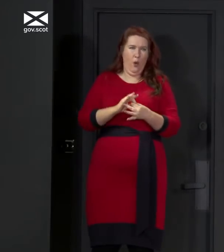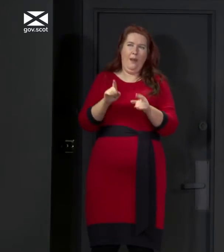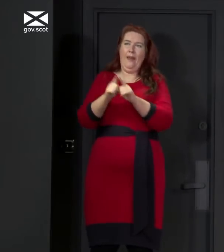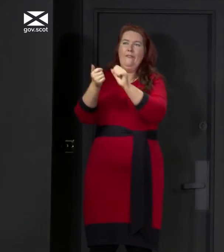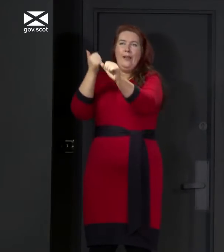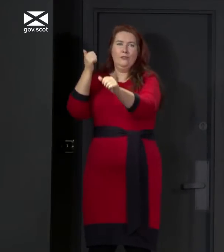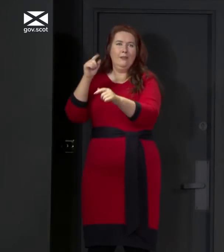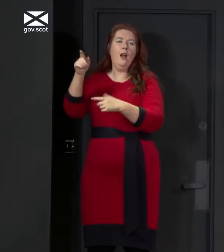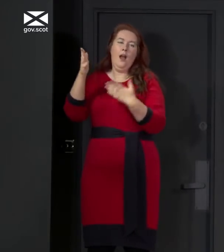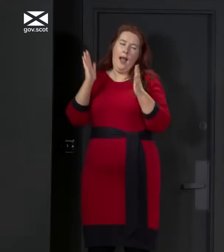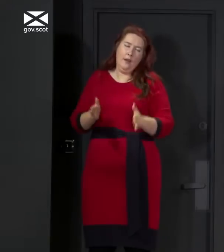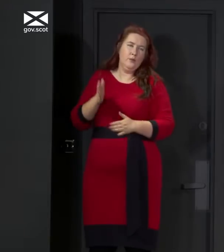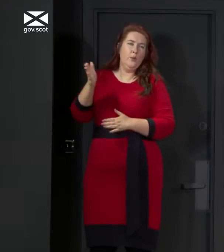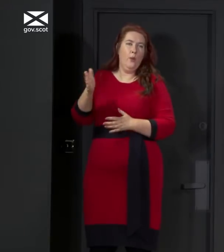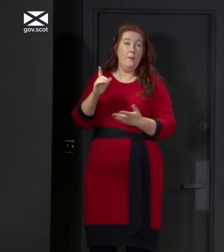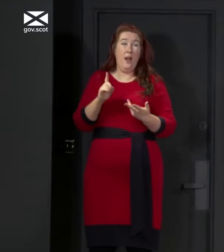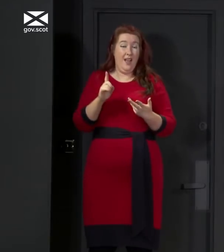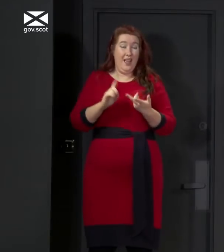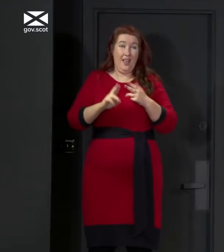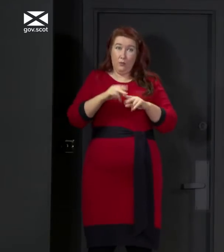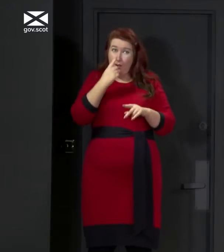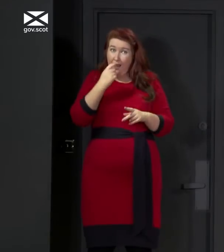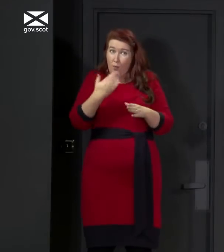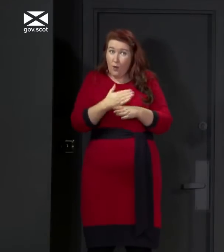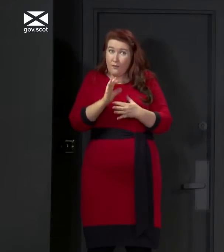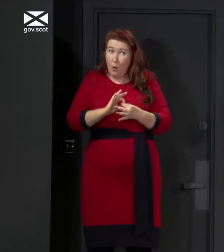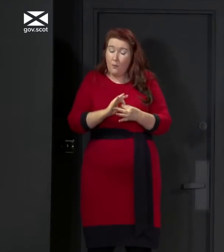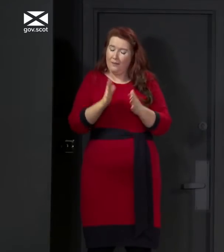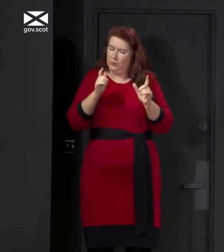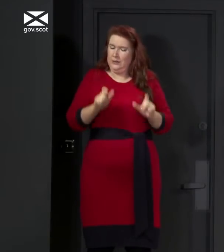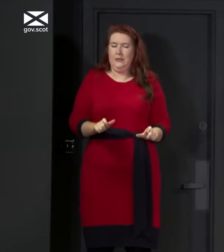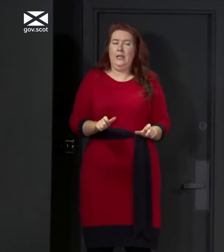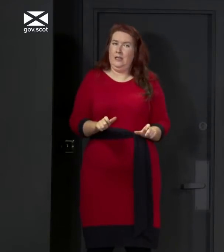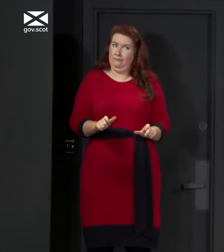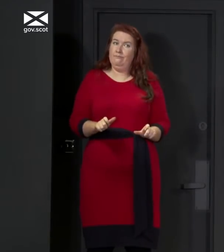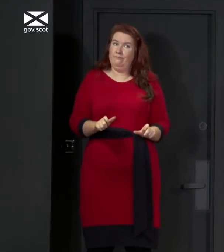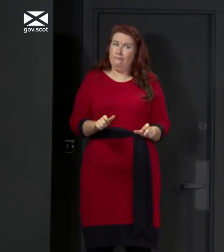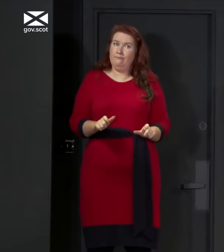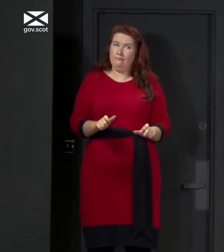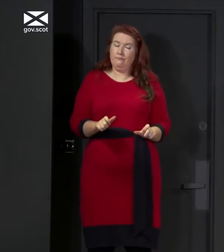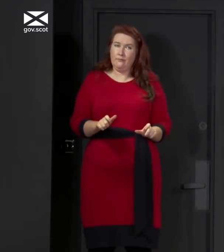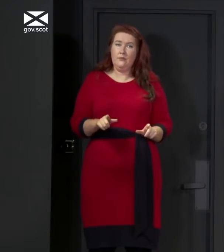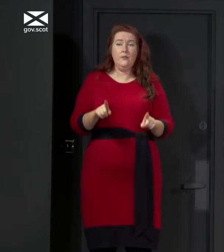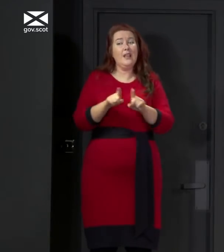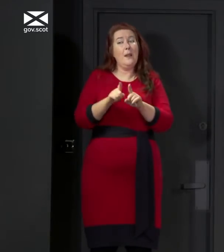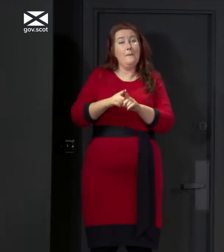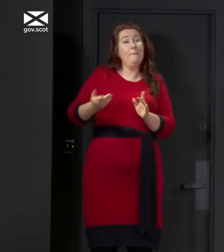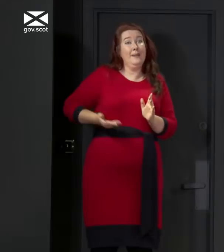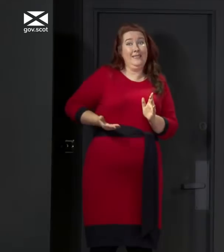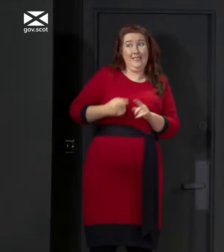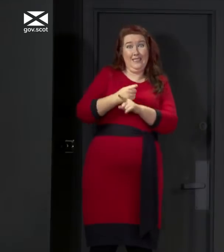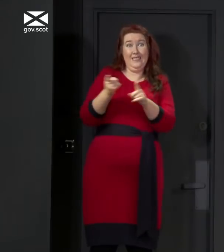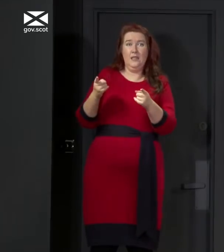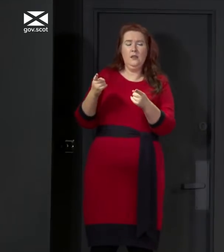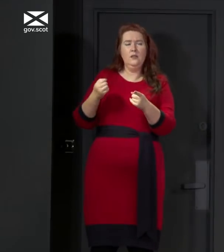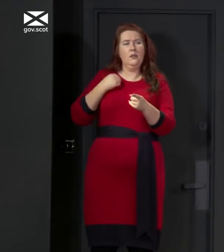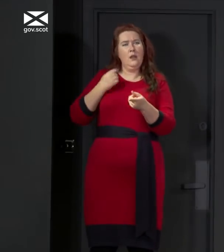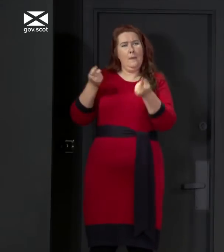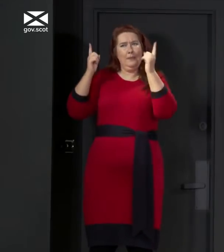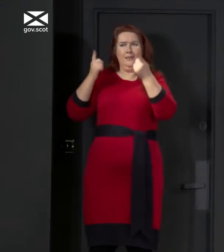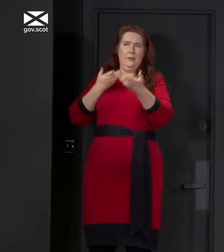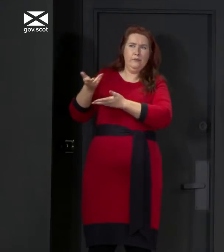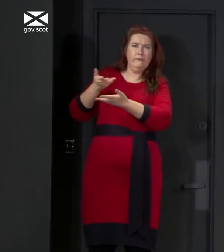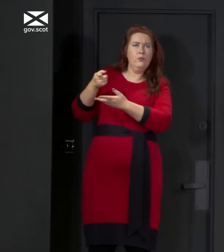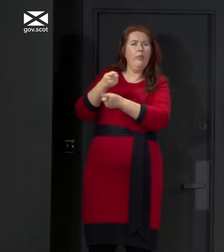businesses, employers have a big part to play in making sure that we can achieve that. The Economy Secretary spoke to business organisations yesterday